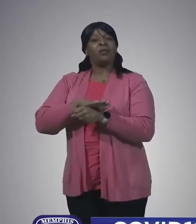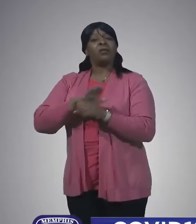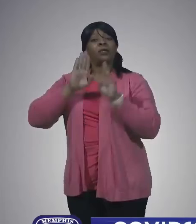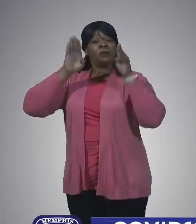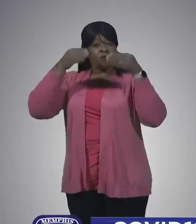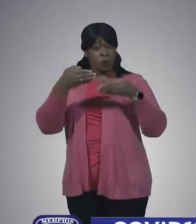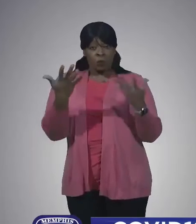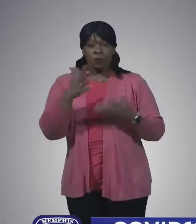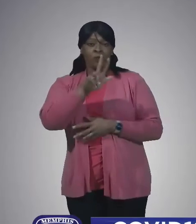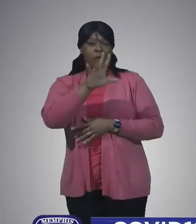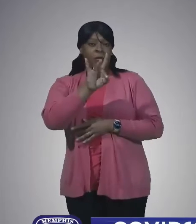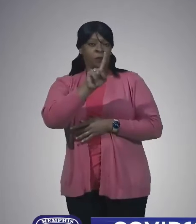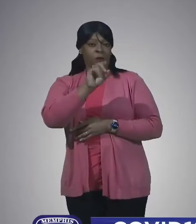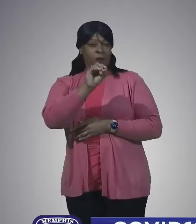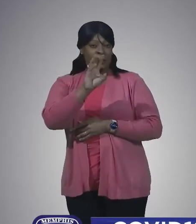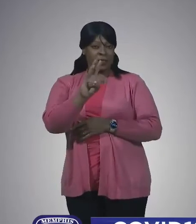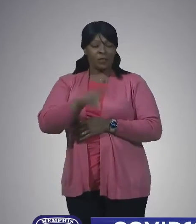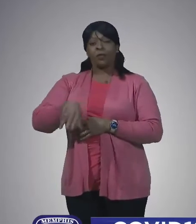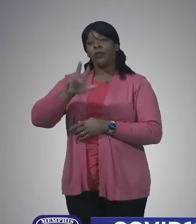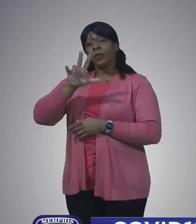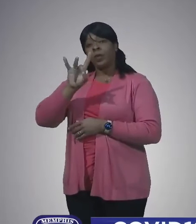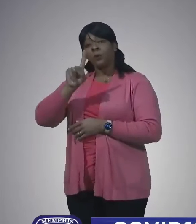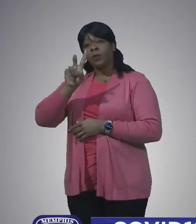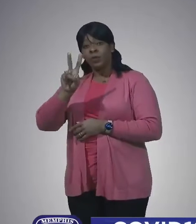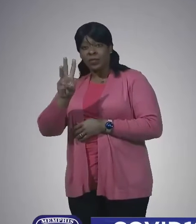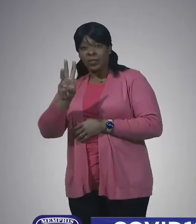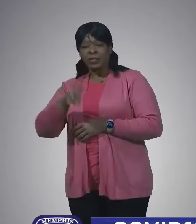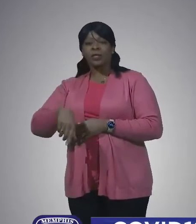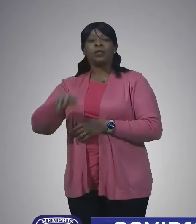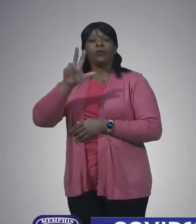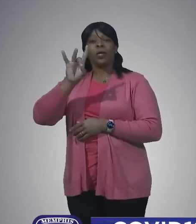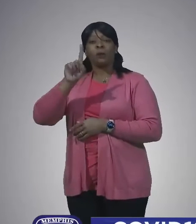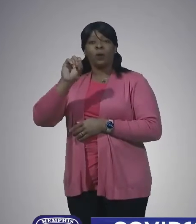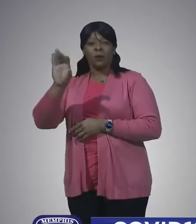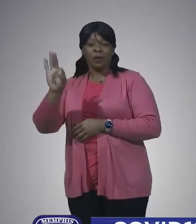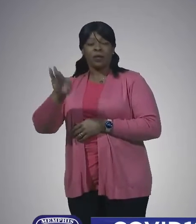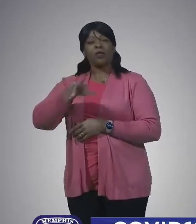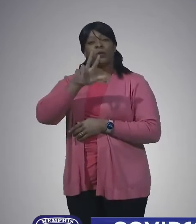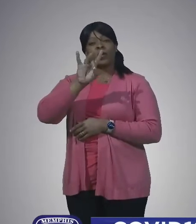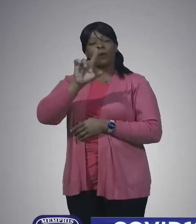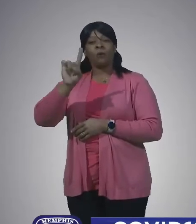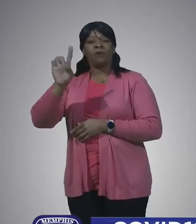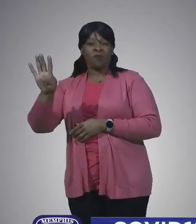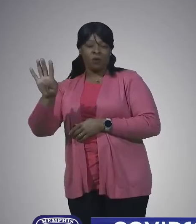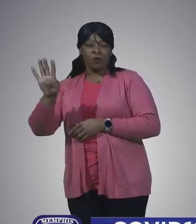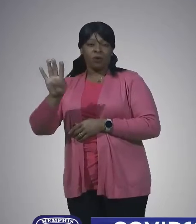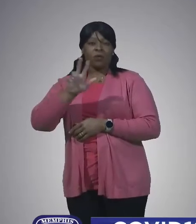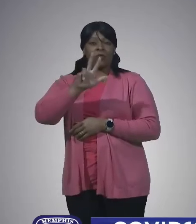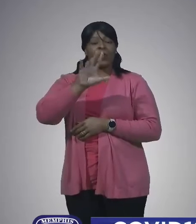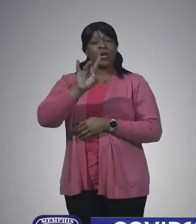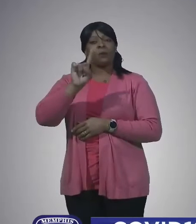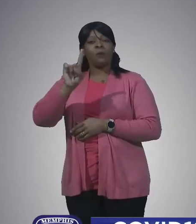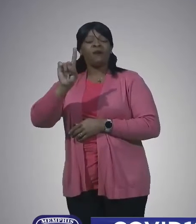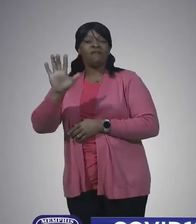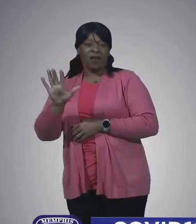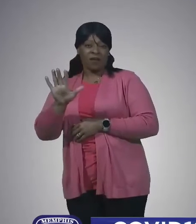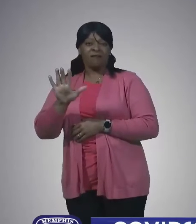codes 38106, 38126, 38109, 38114,